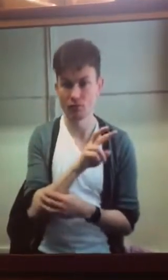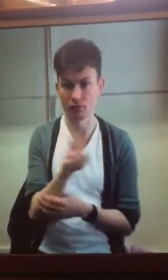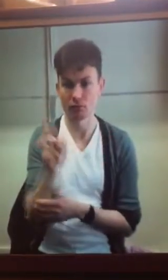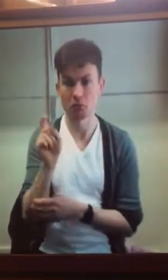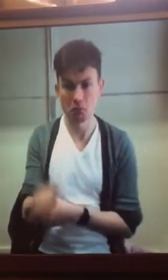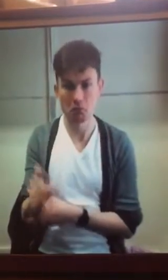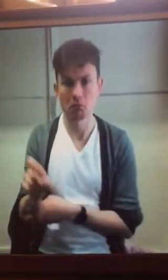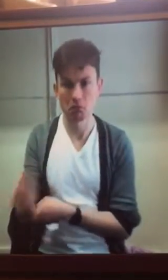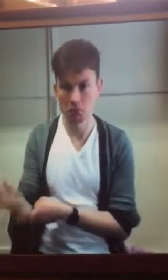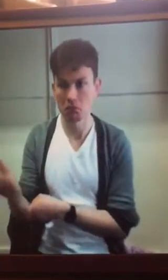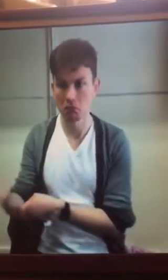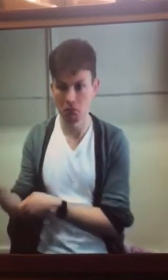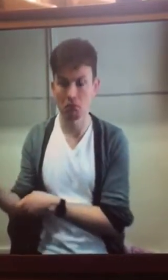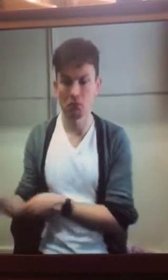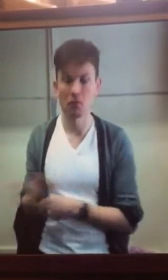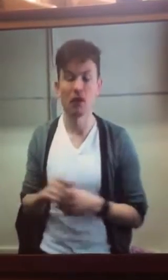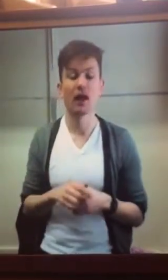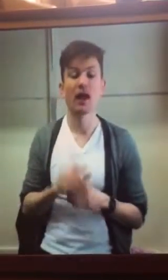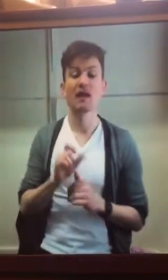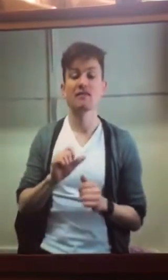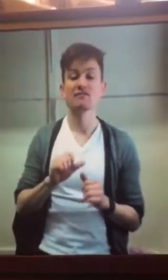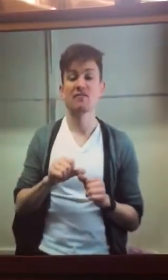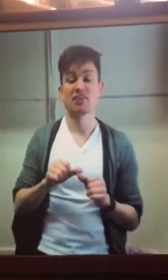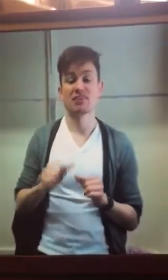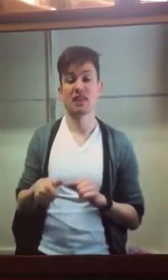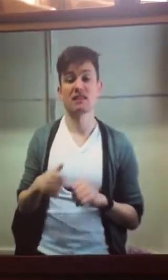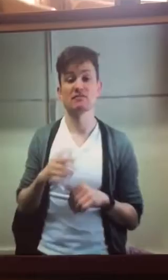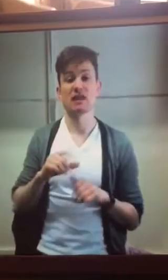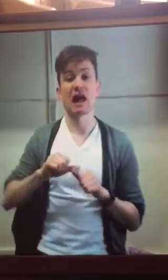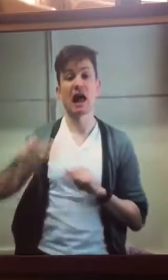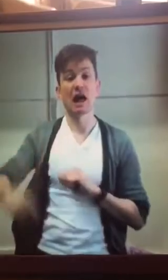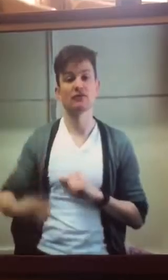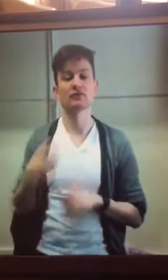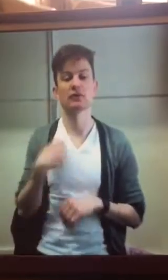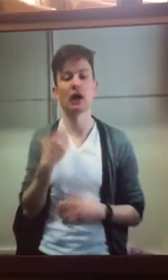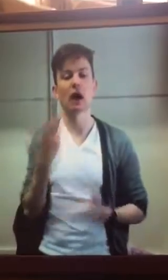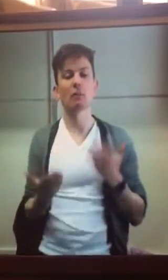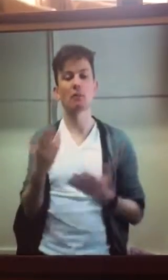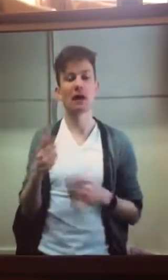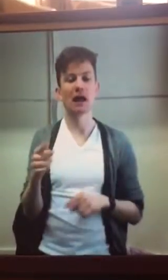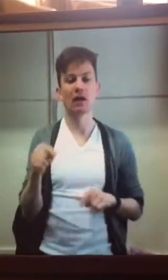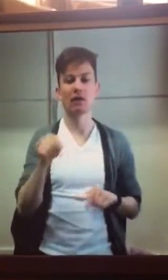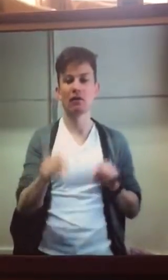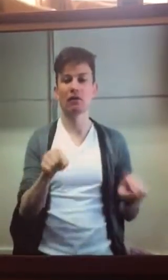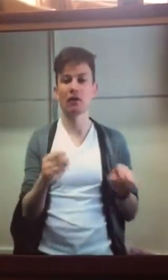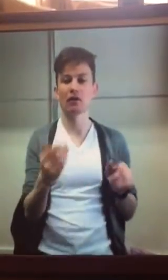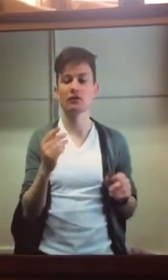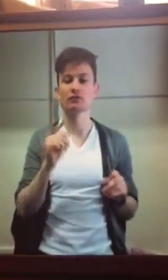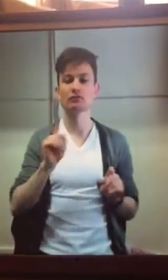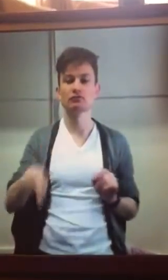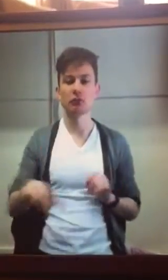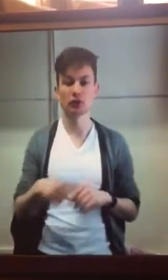groups will watch it, they'll have a mouse in front of them and they click every time they try and identify a pause within the information.